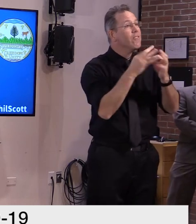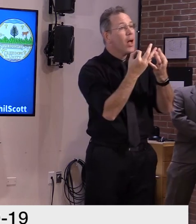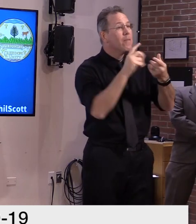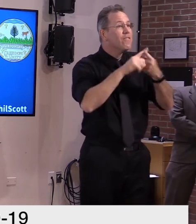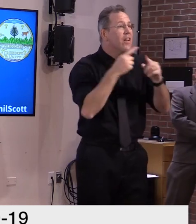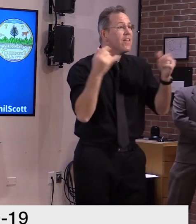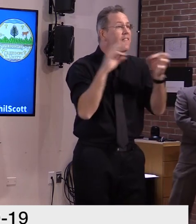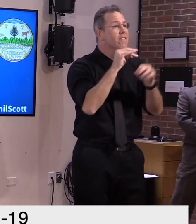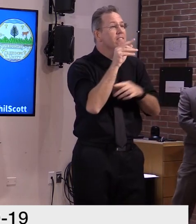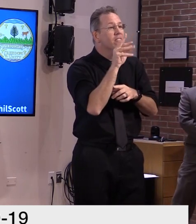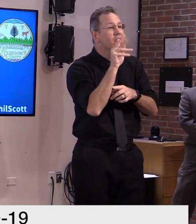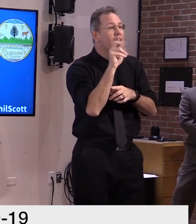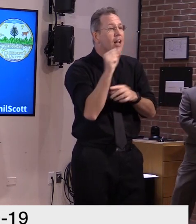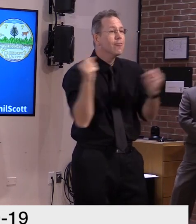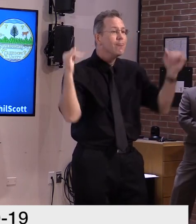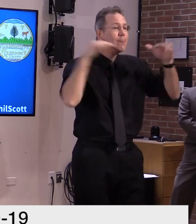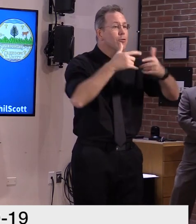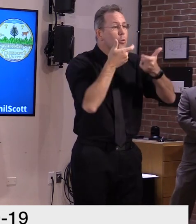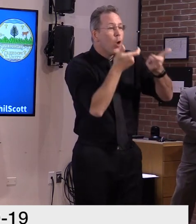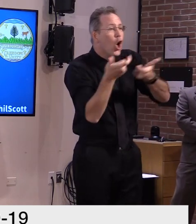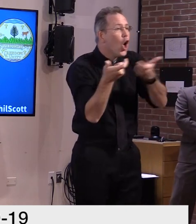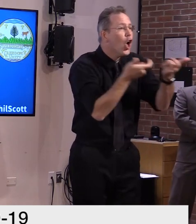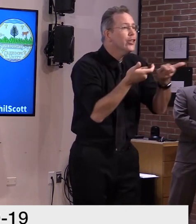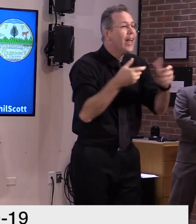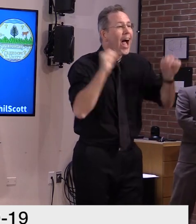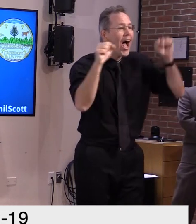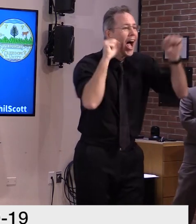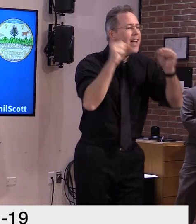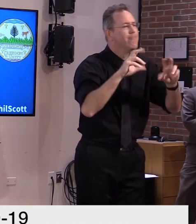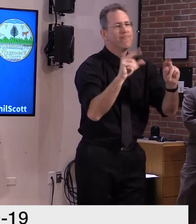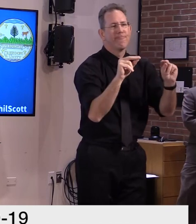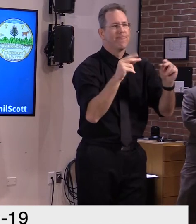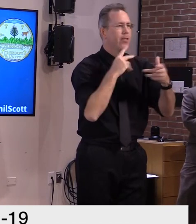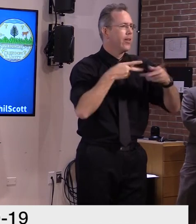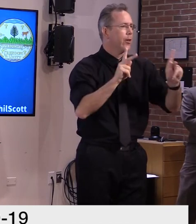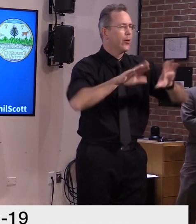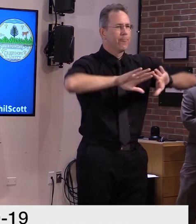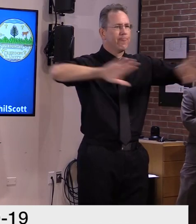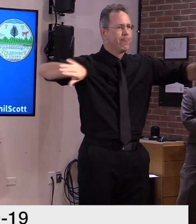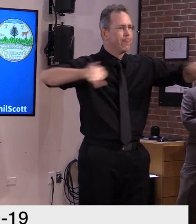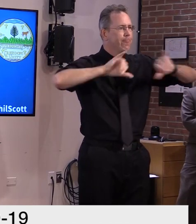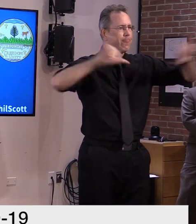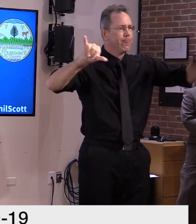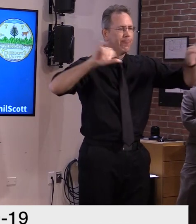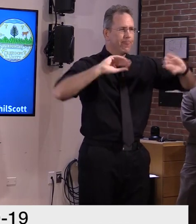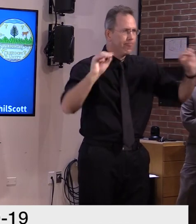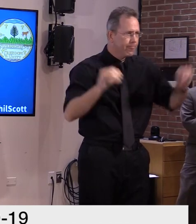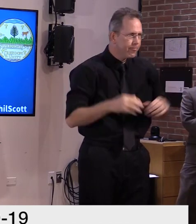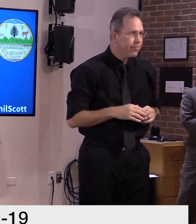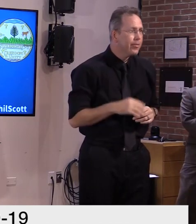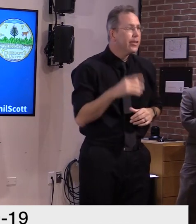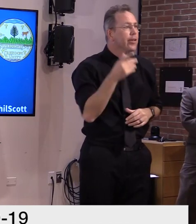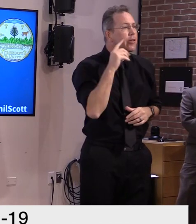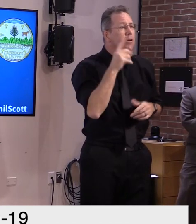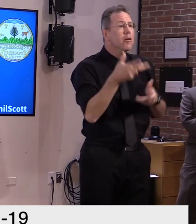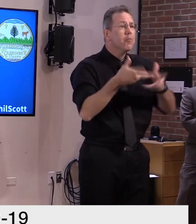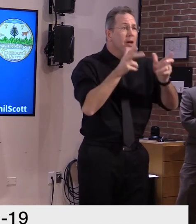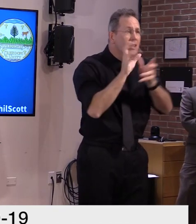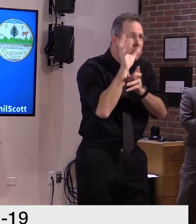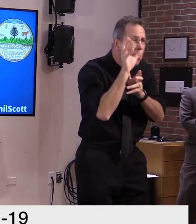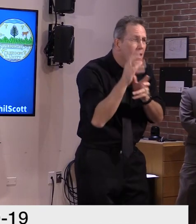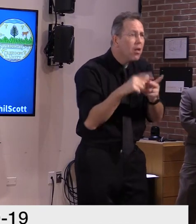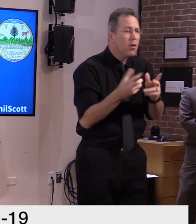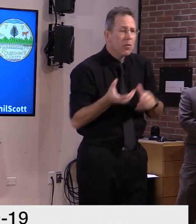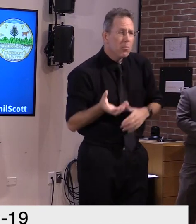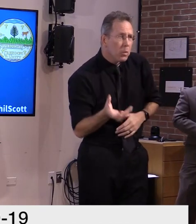events, practices, or games this winter. This includes basketball, bowling, competitive cheer, dance, gymnastics, and